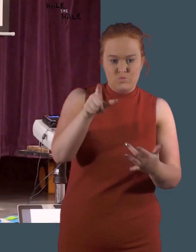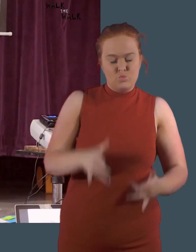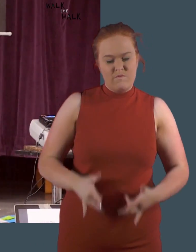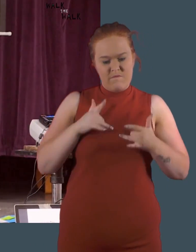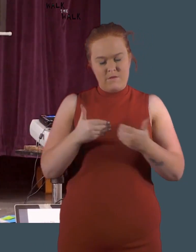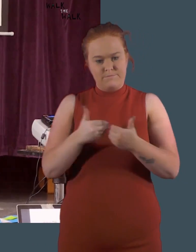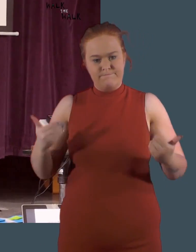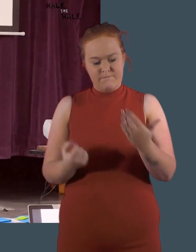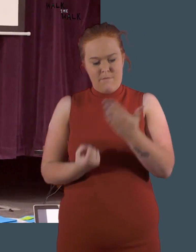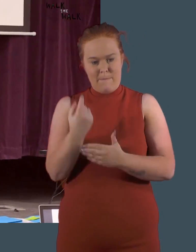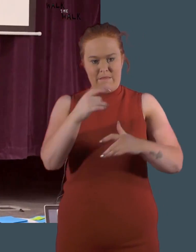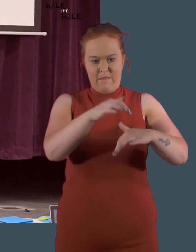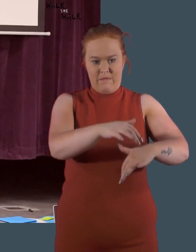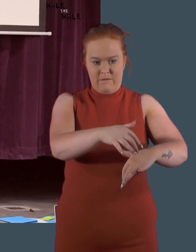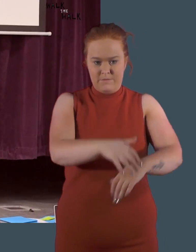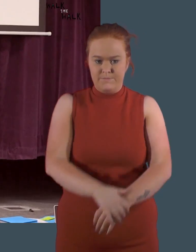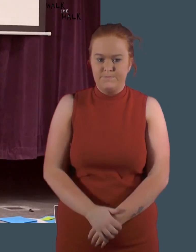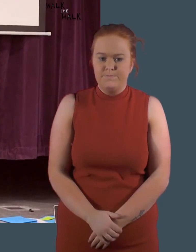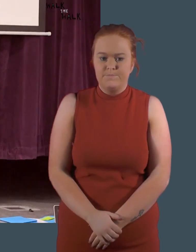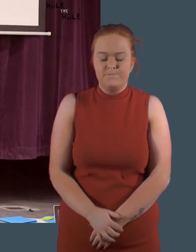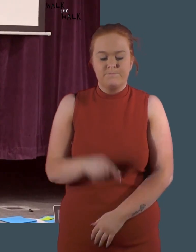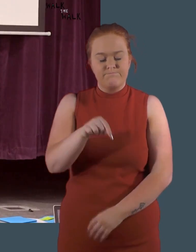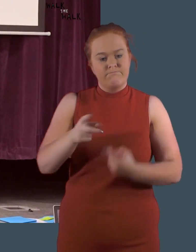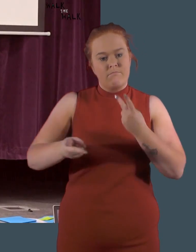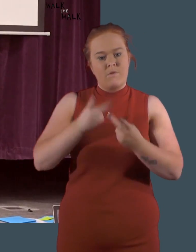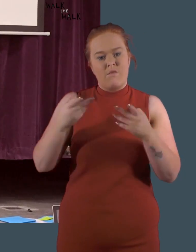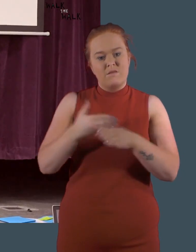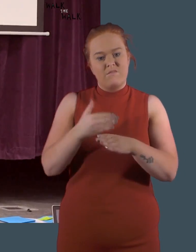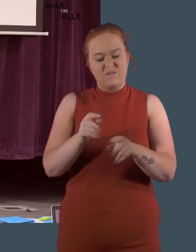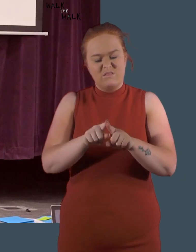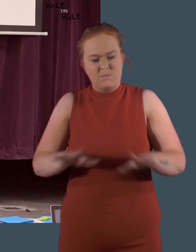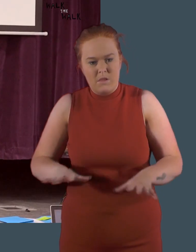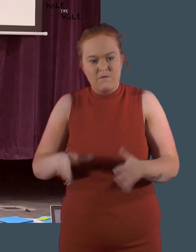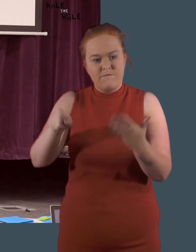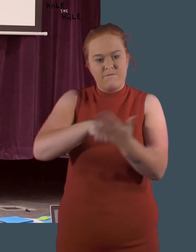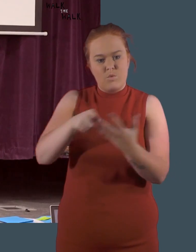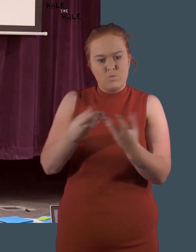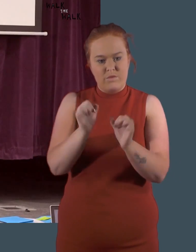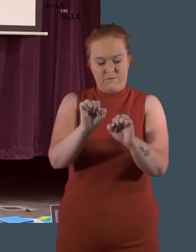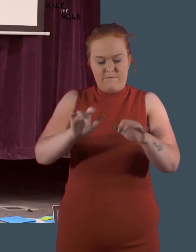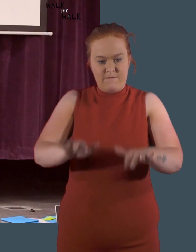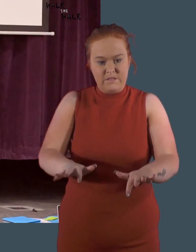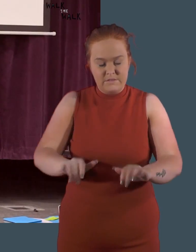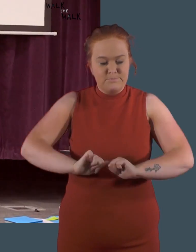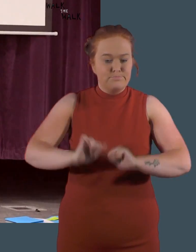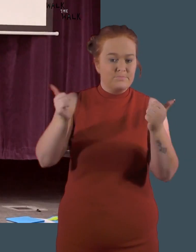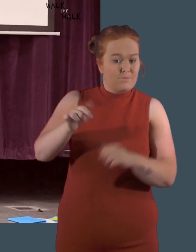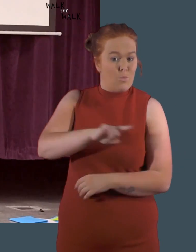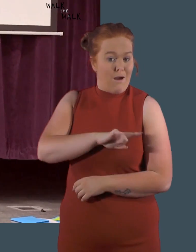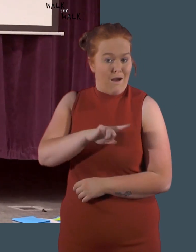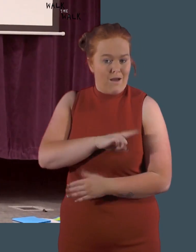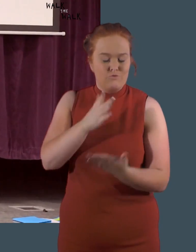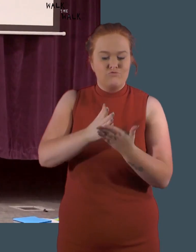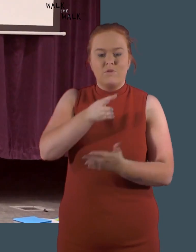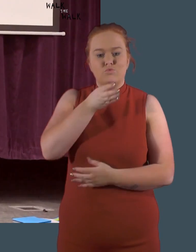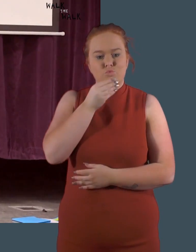sectarian language or behaviour. And the reason I say, did anyone put no dots, is because that gives you as